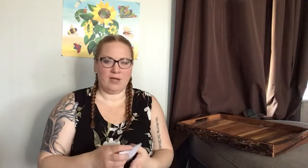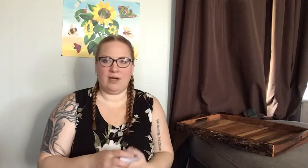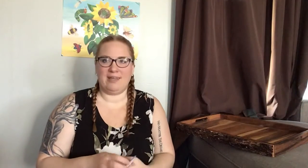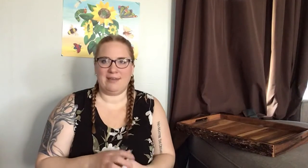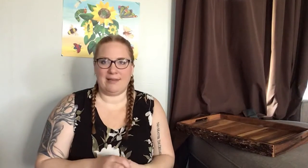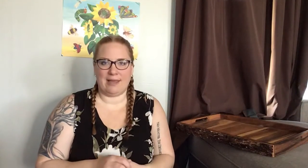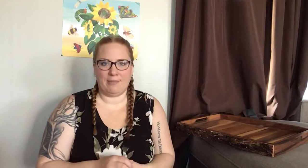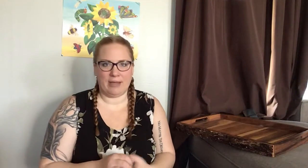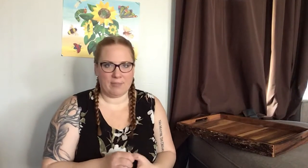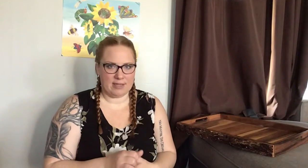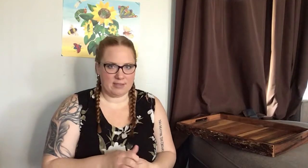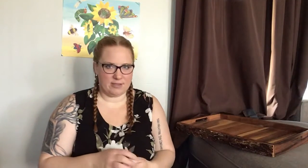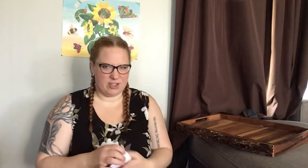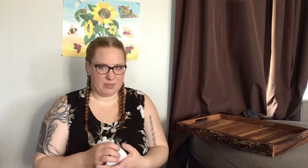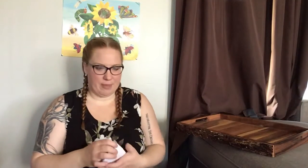I didn't laminate mine, so they're just paper.